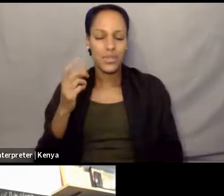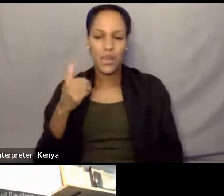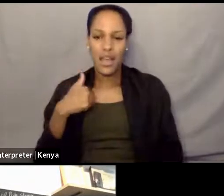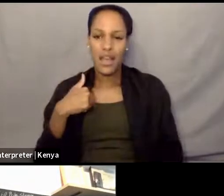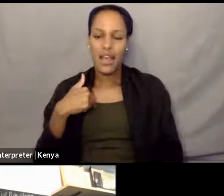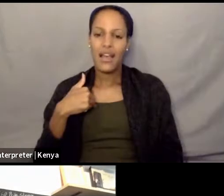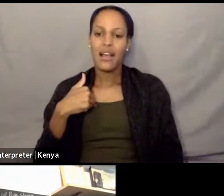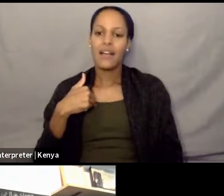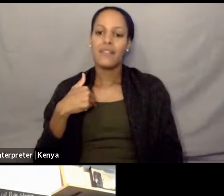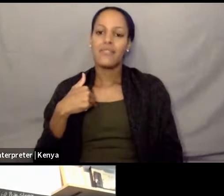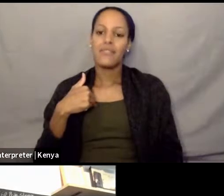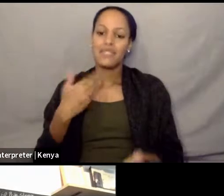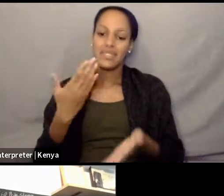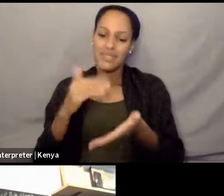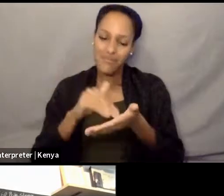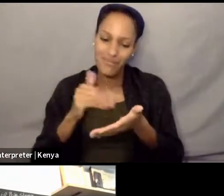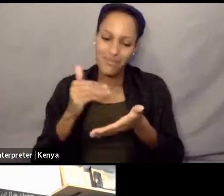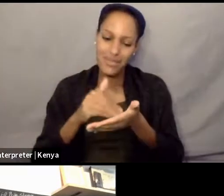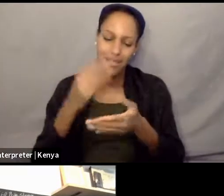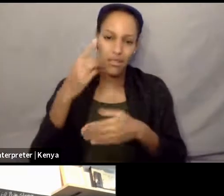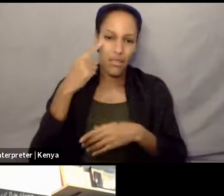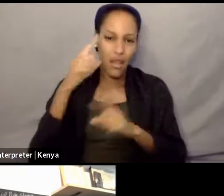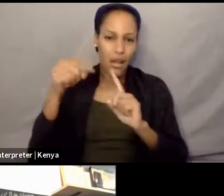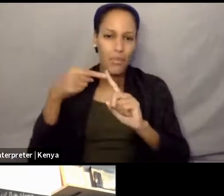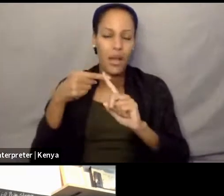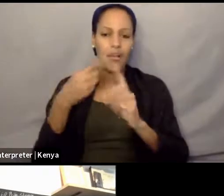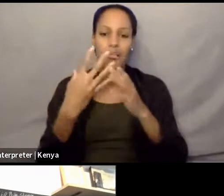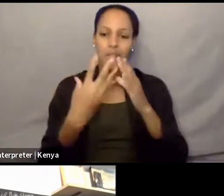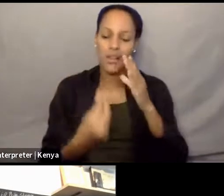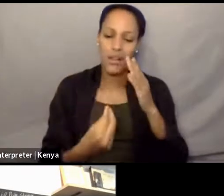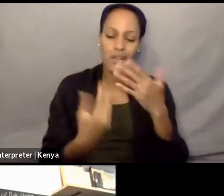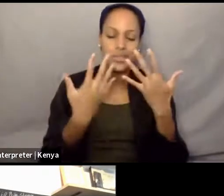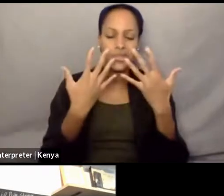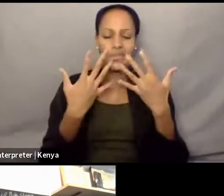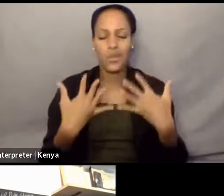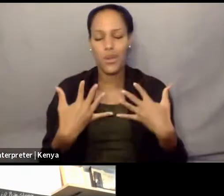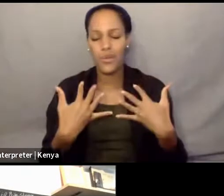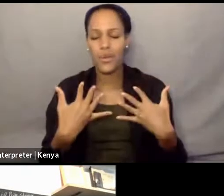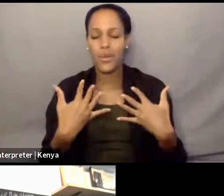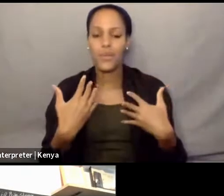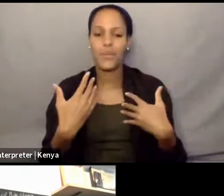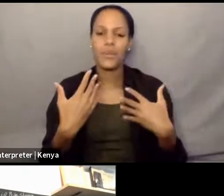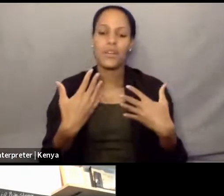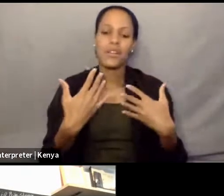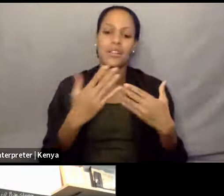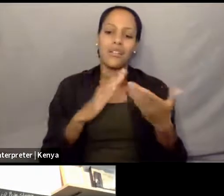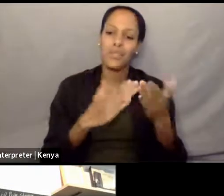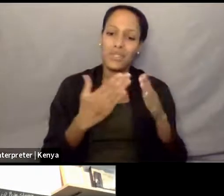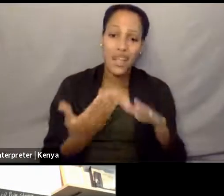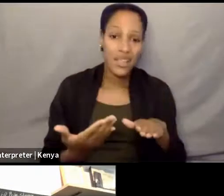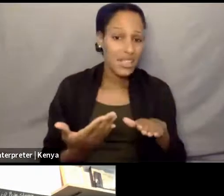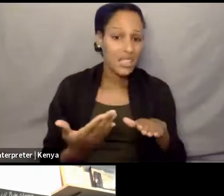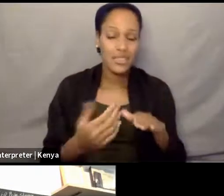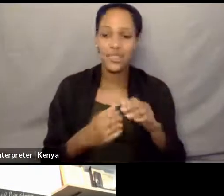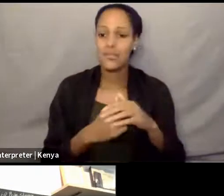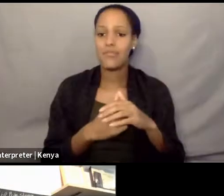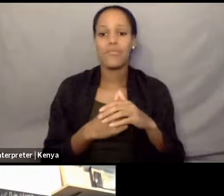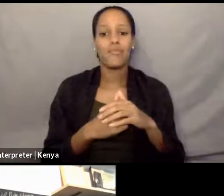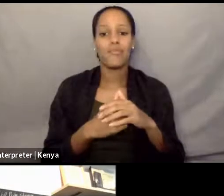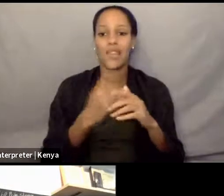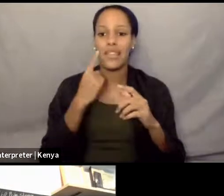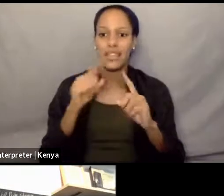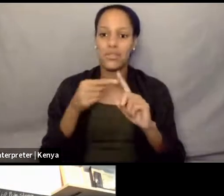recurrent thought about loss and sorrow and mortality. You know, I think you talk